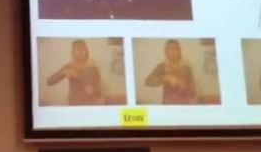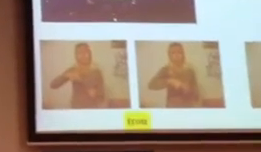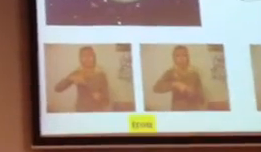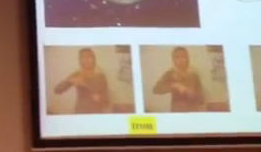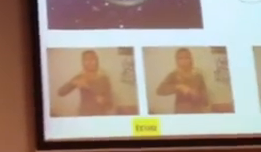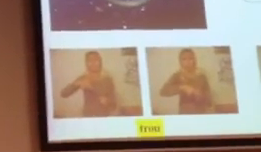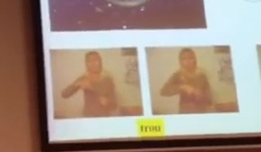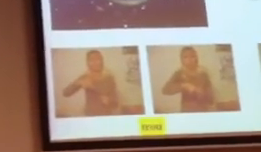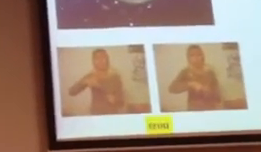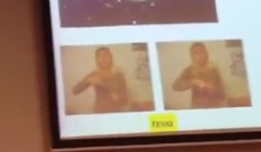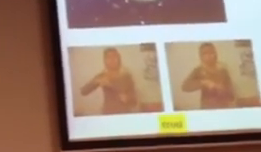for that.